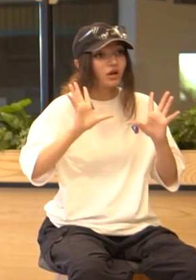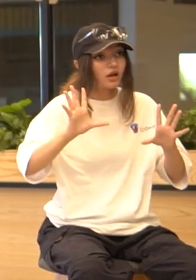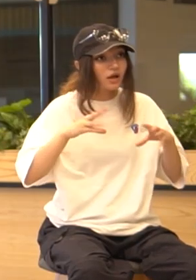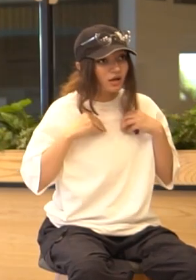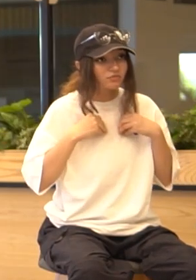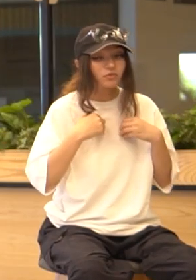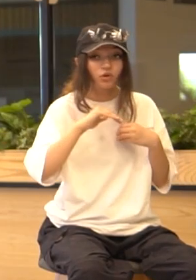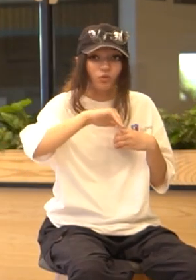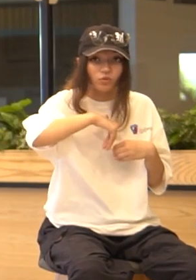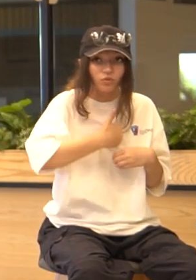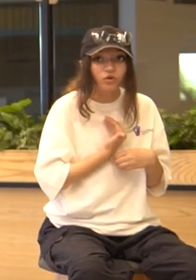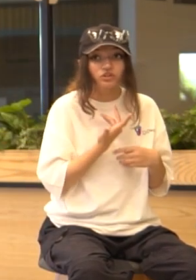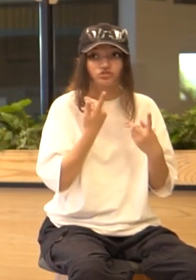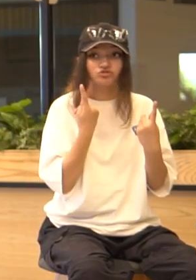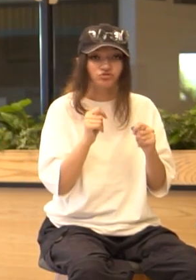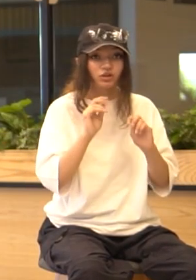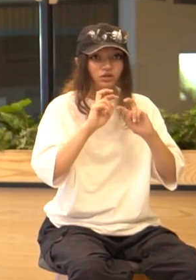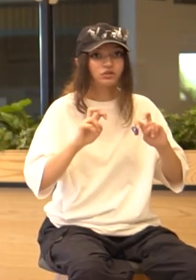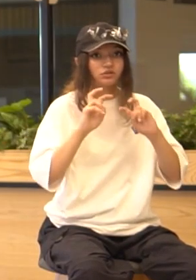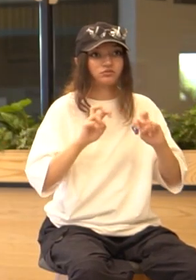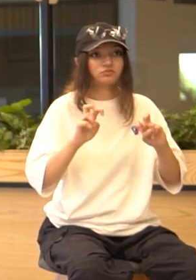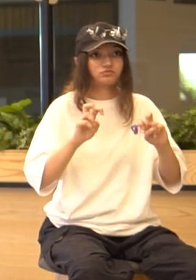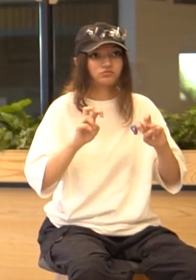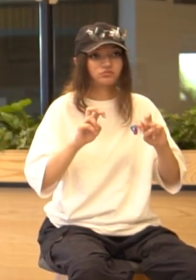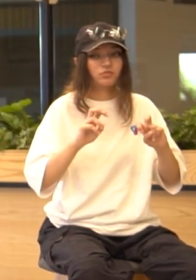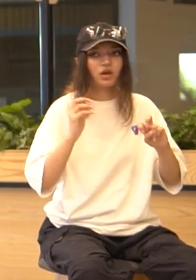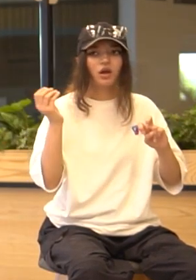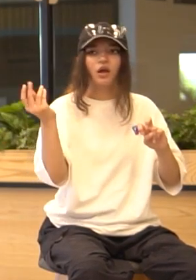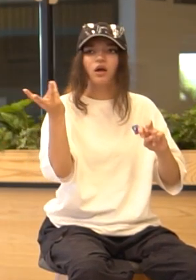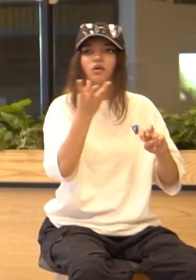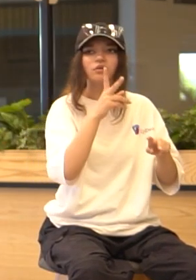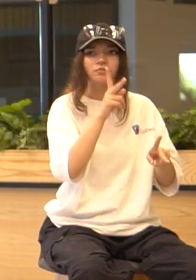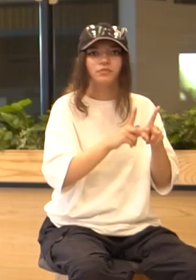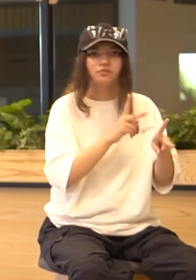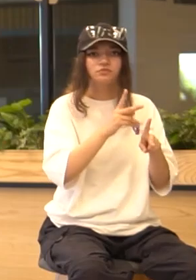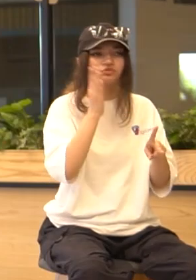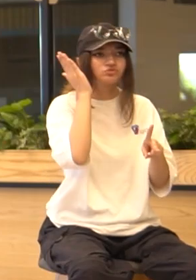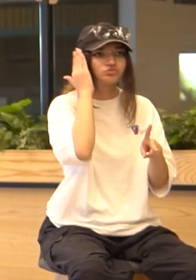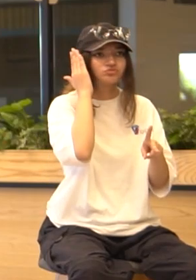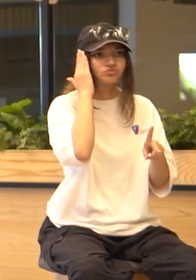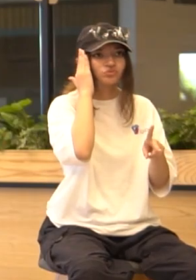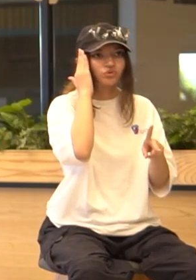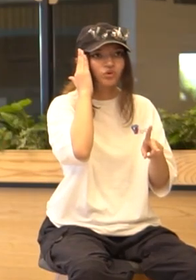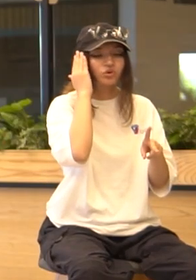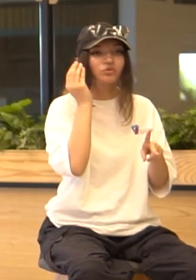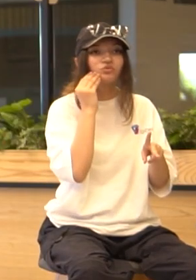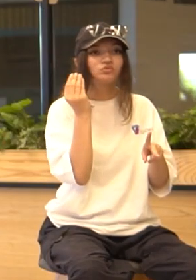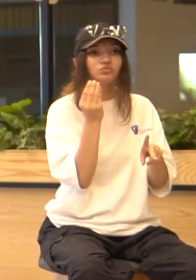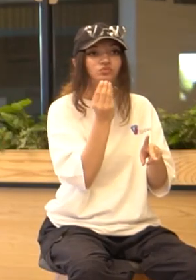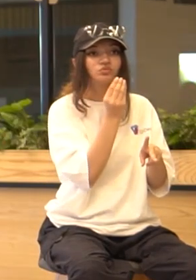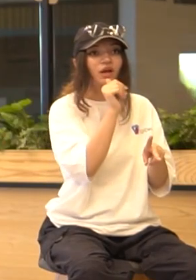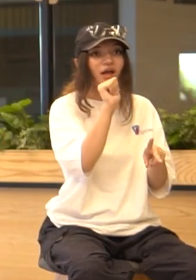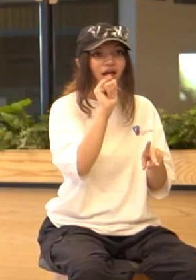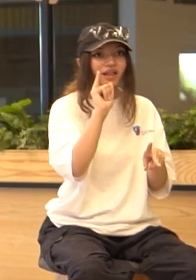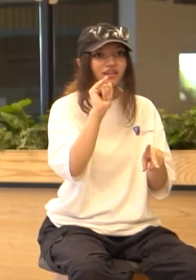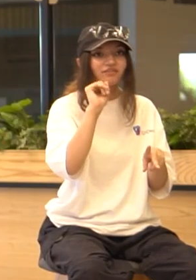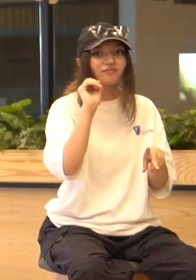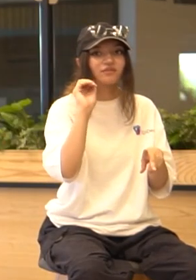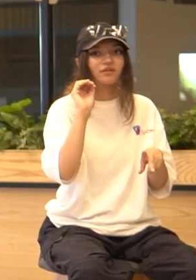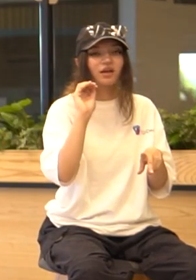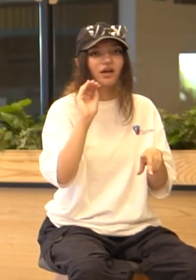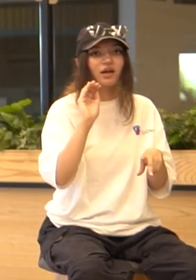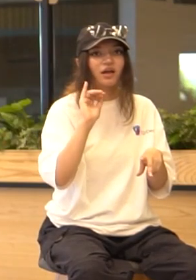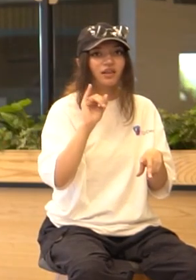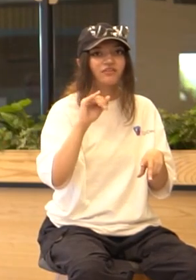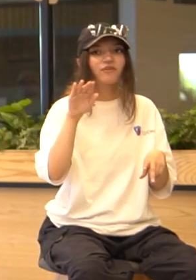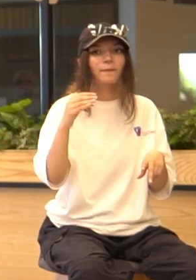research. How many people over here know the Urdu alphabets, alif bays, in order